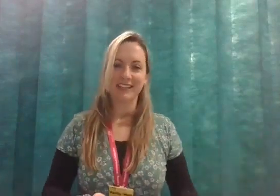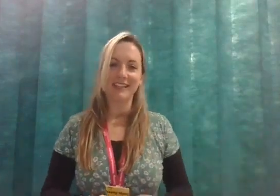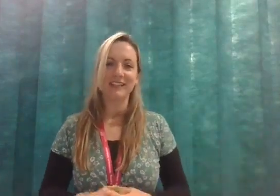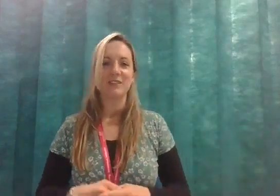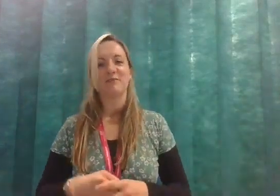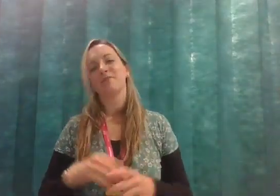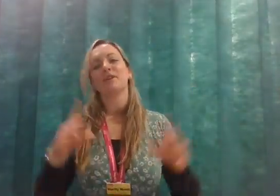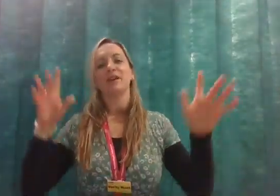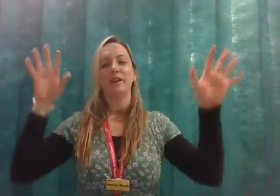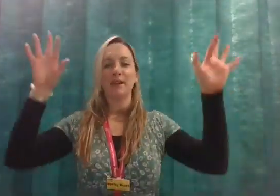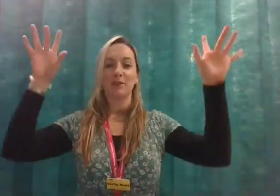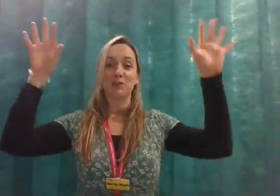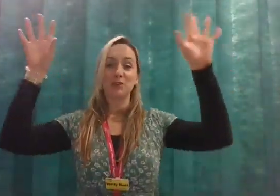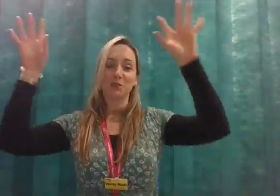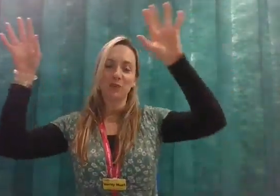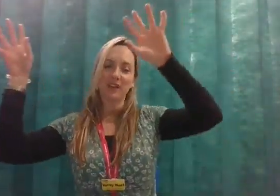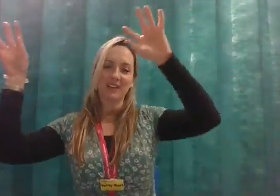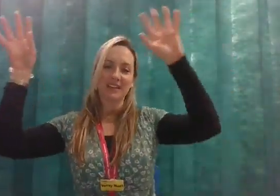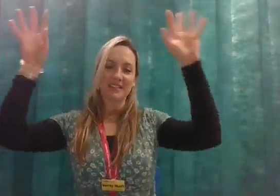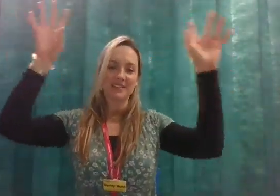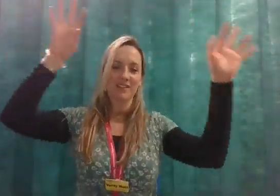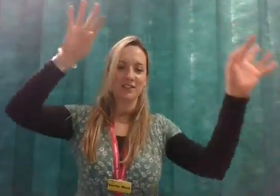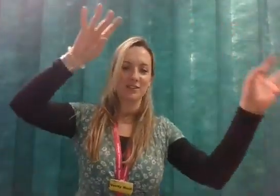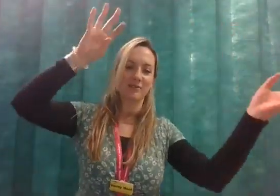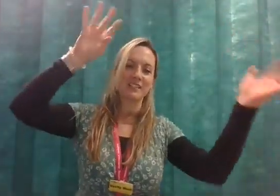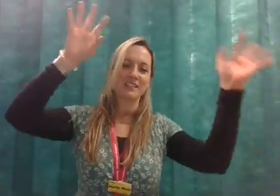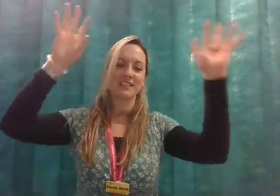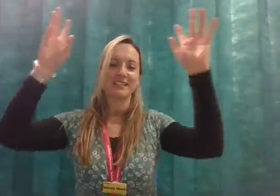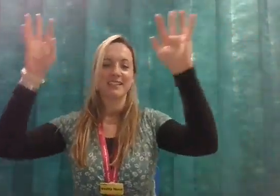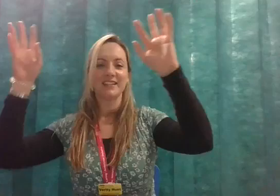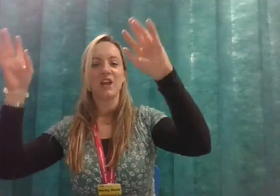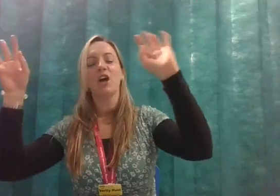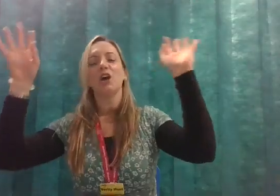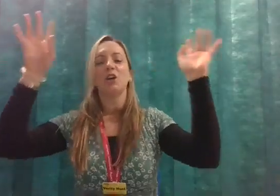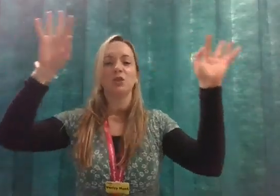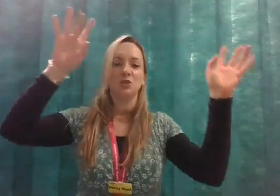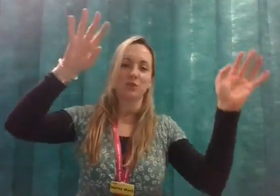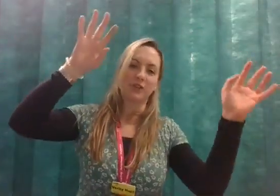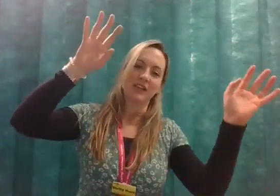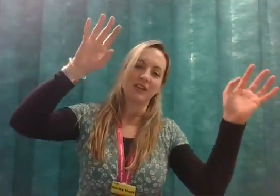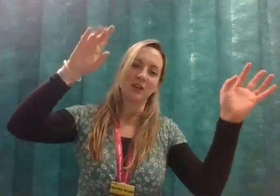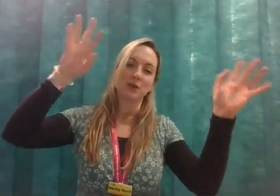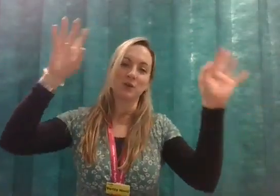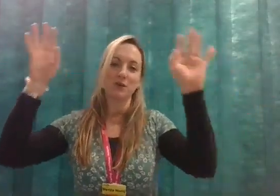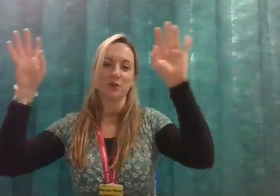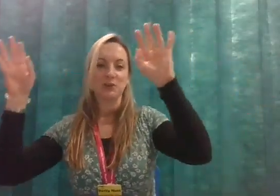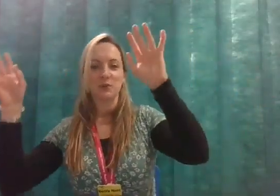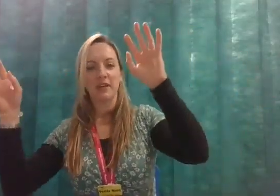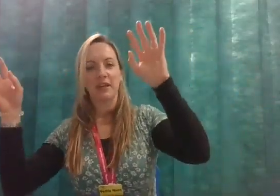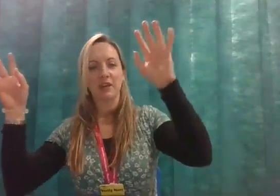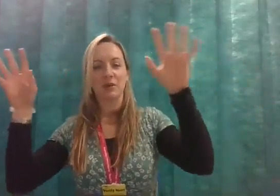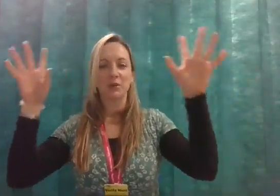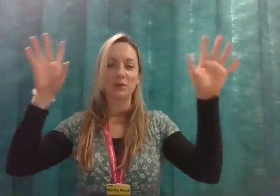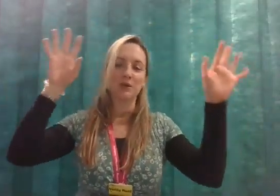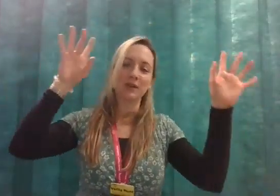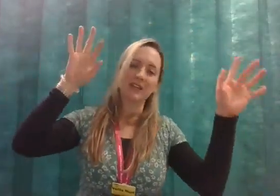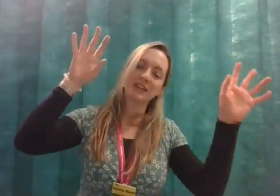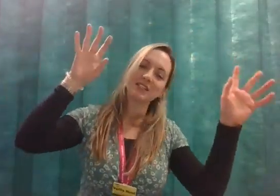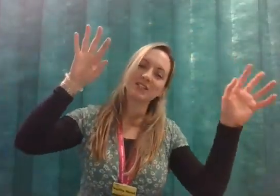ready? Get those twinkly stars ready. Twinkle, twinkle,